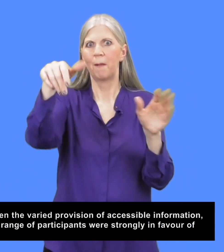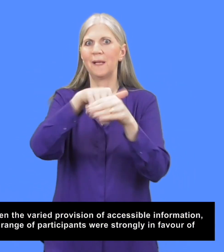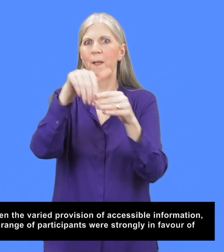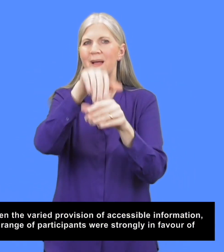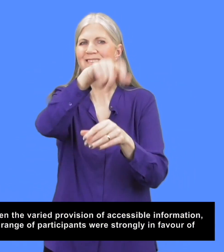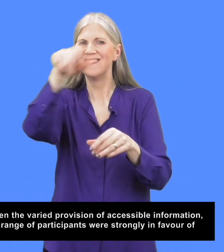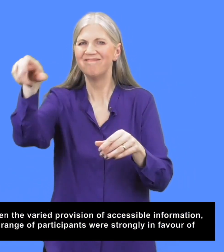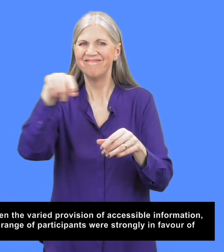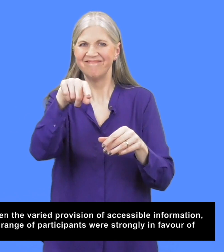strongly in favour